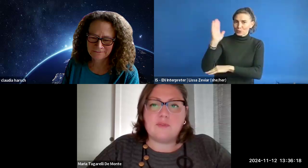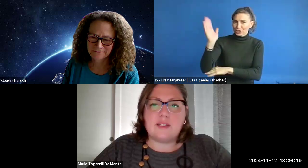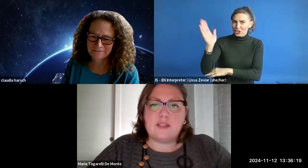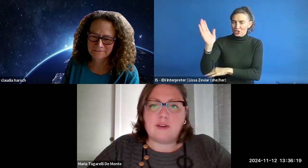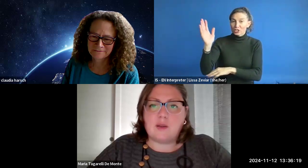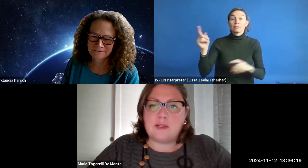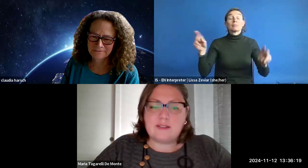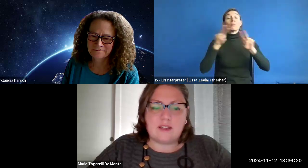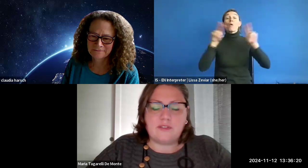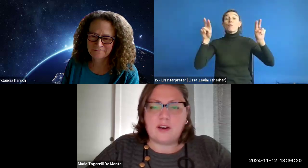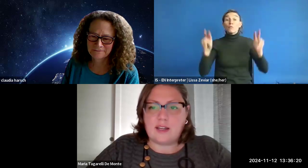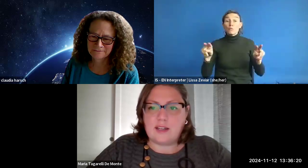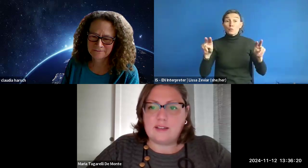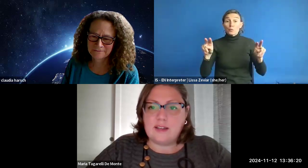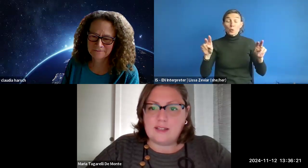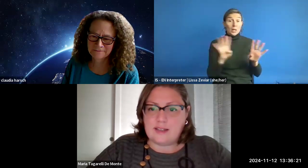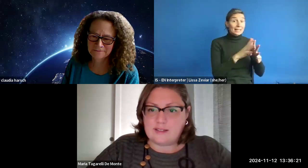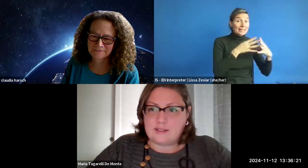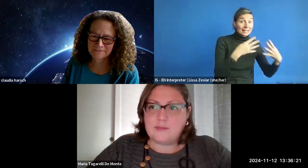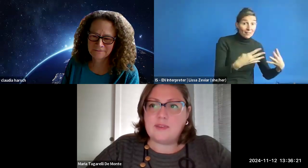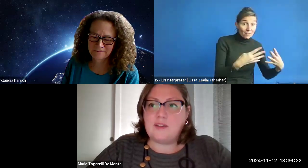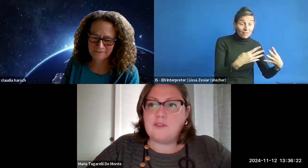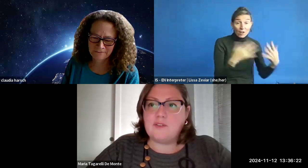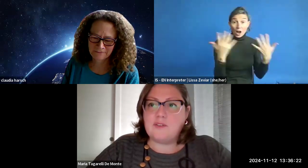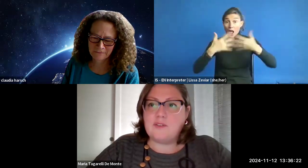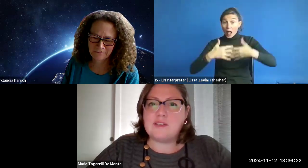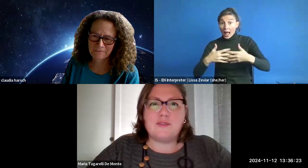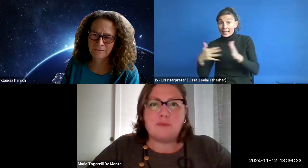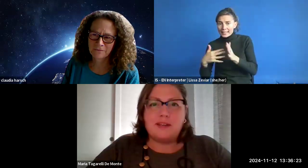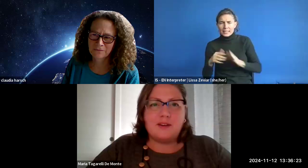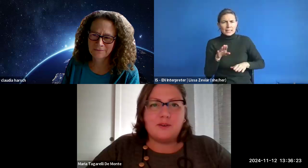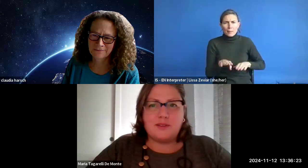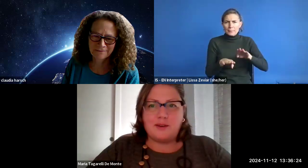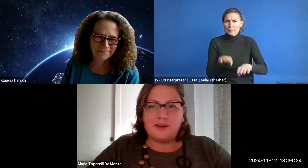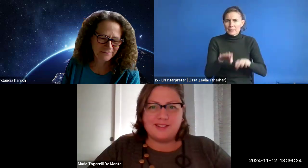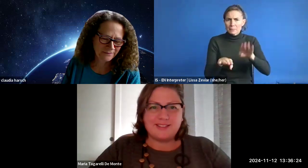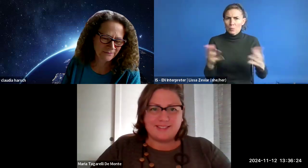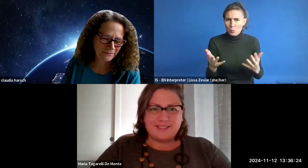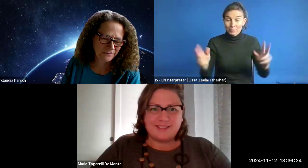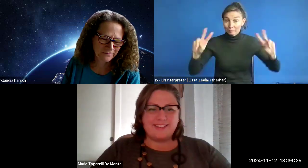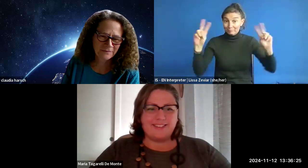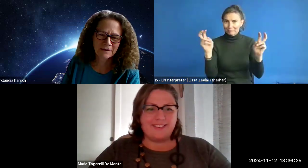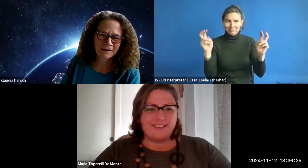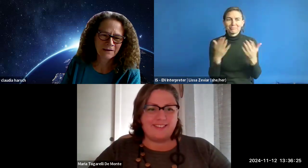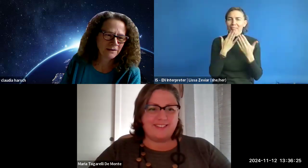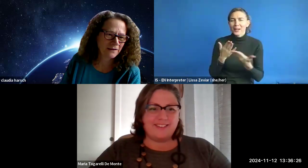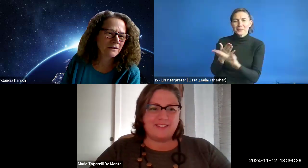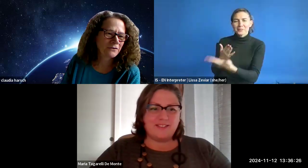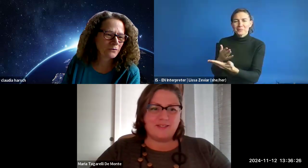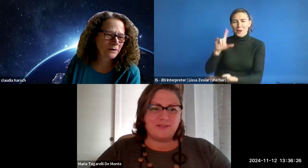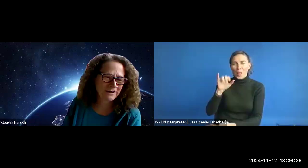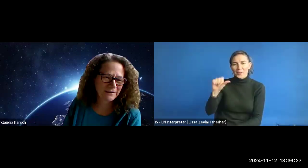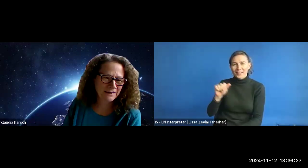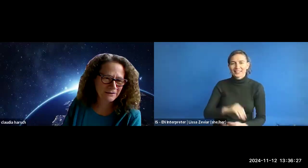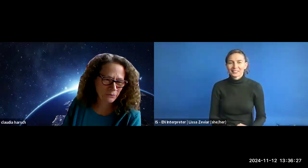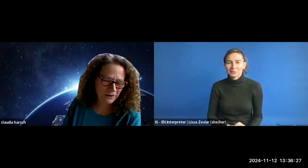of steps involved in developing CFR line tests. Thank you very much, Claudia, for being here today with us.